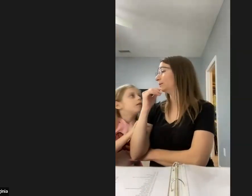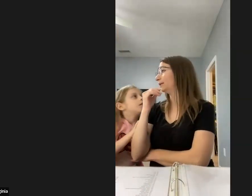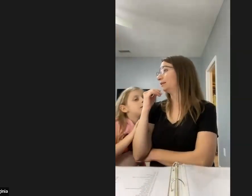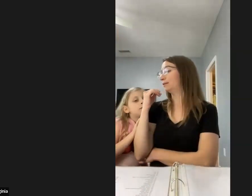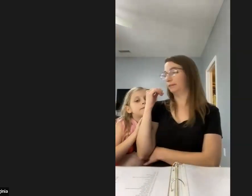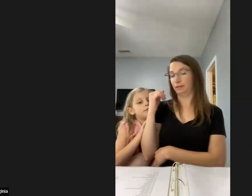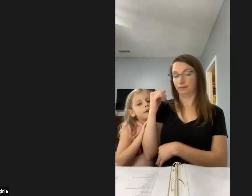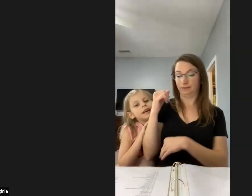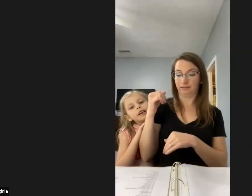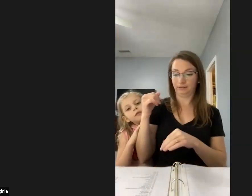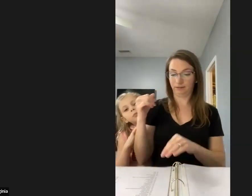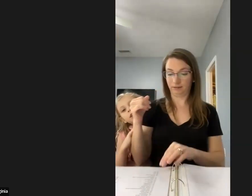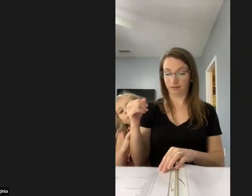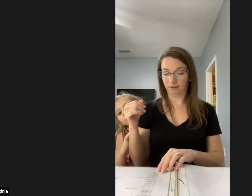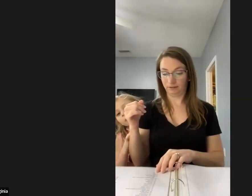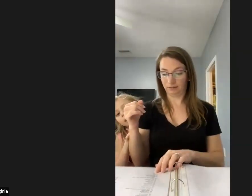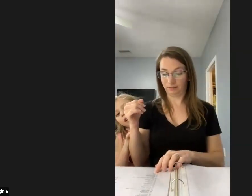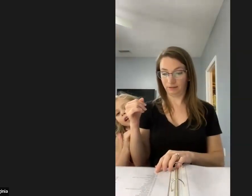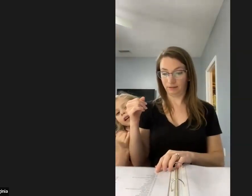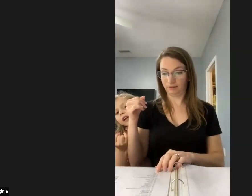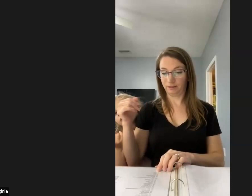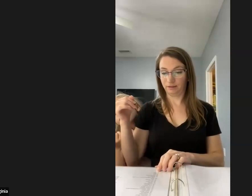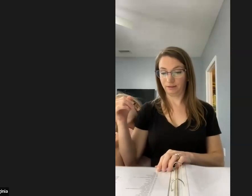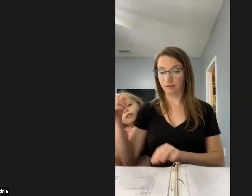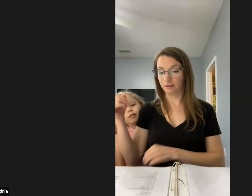sweetie. please, pretty, pretty, please.